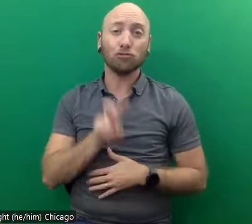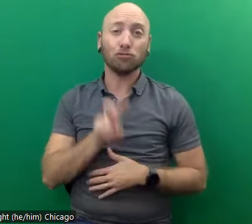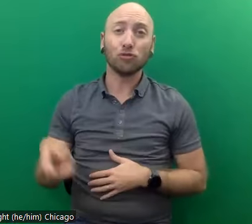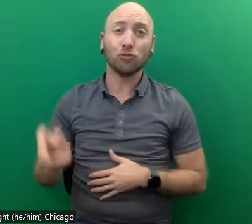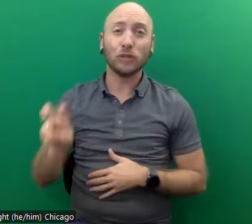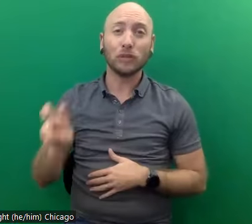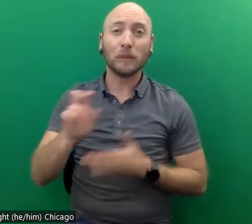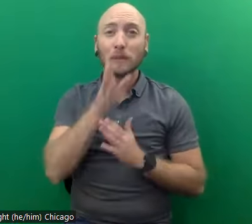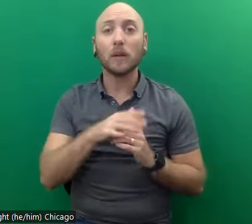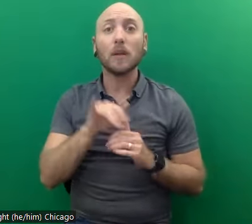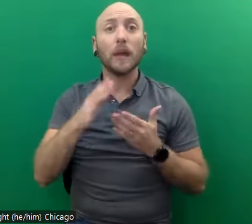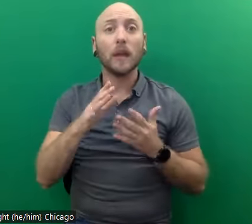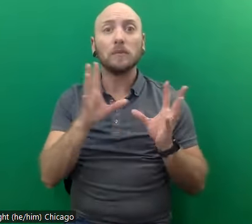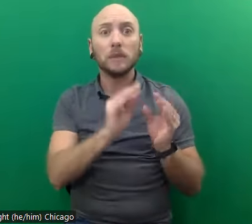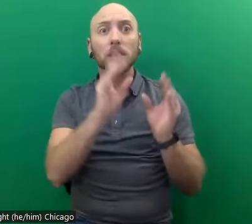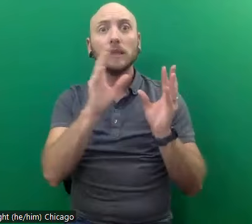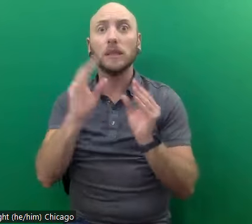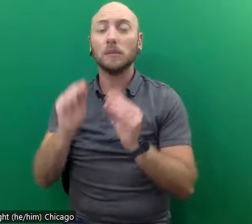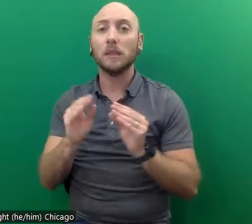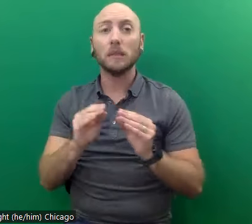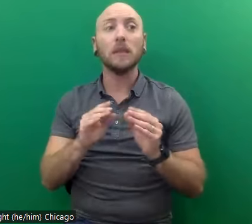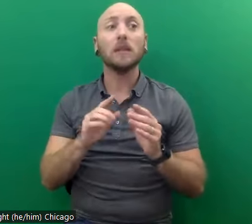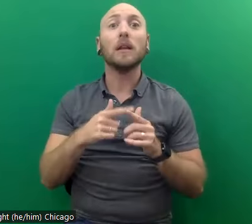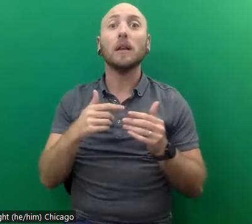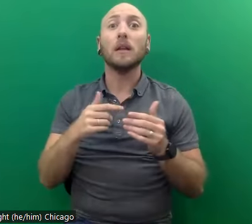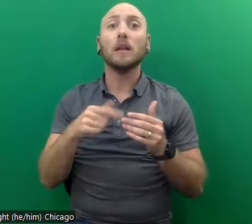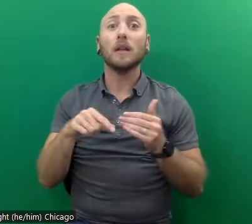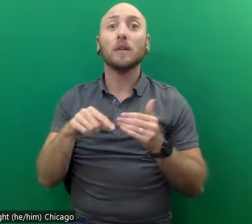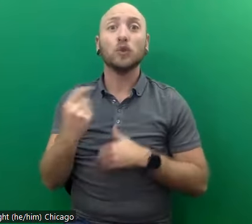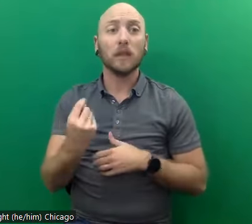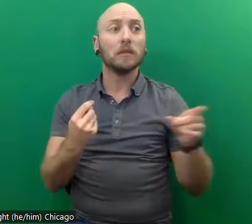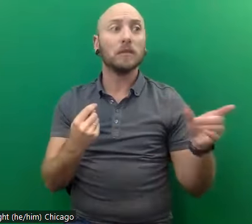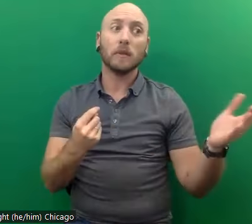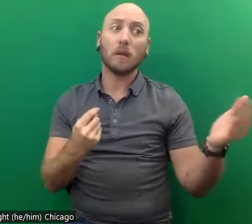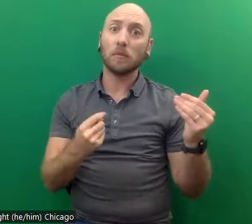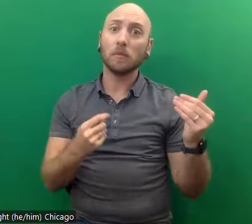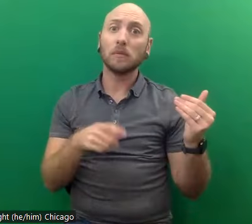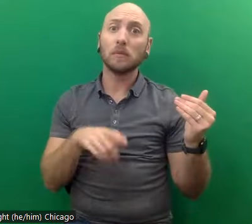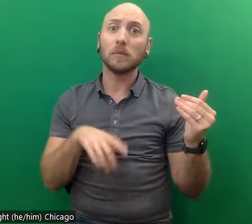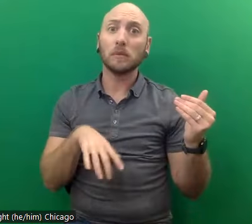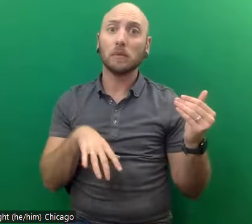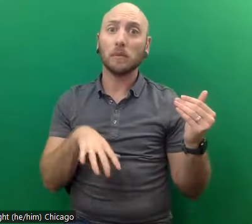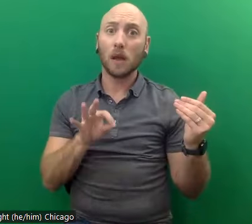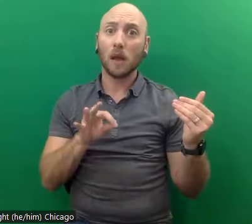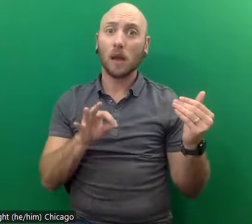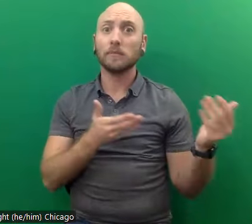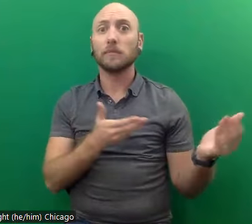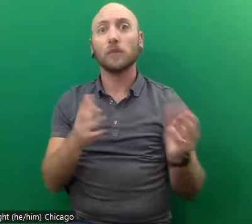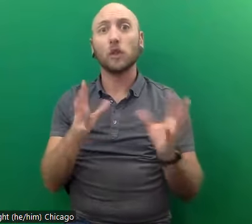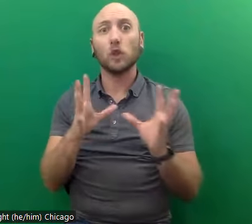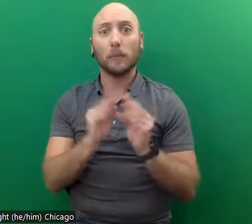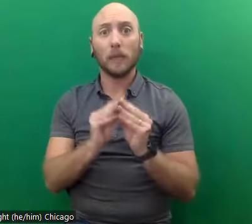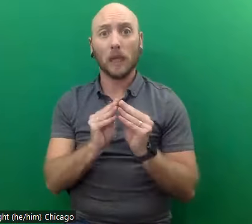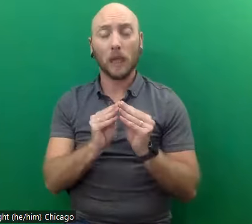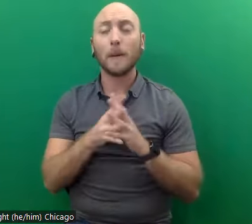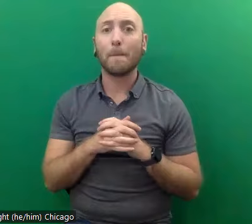picks me up, and he brings me to this meeting, and he pulls in front of the door, and he's like, "All